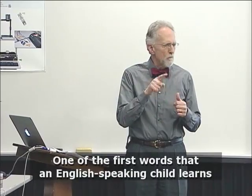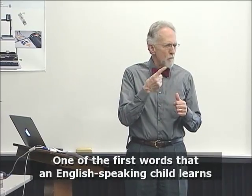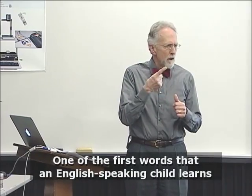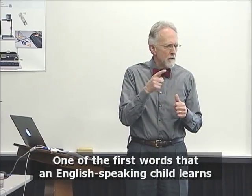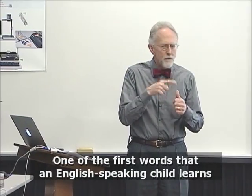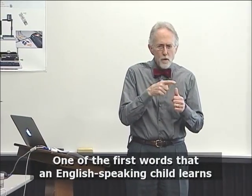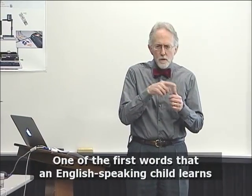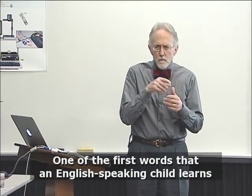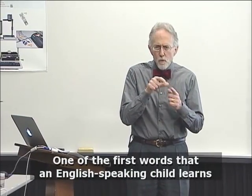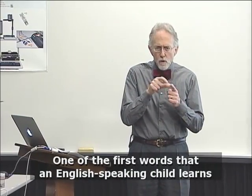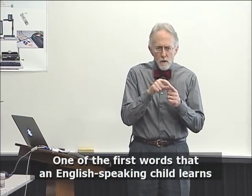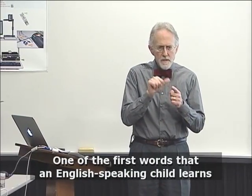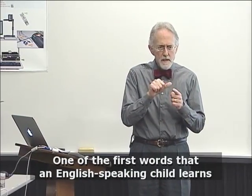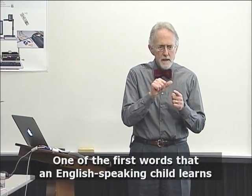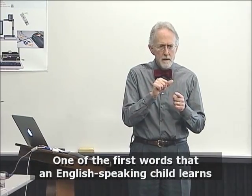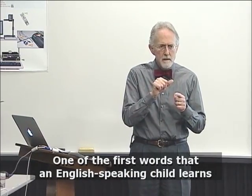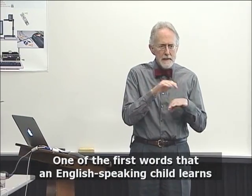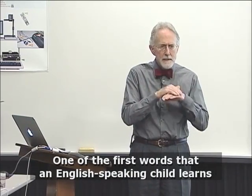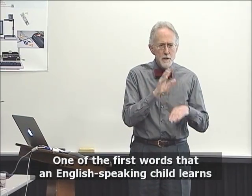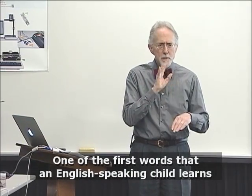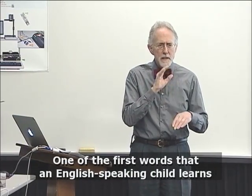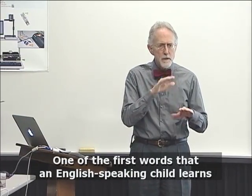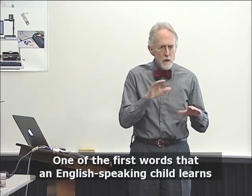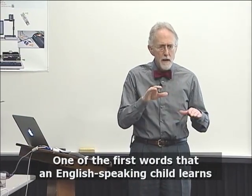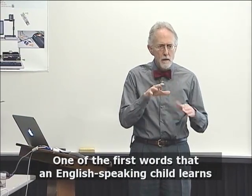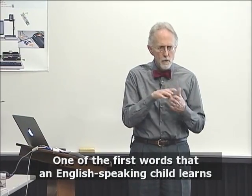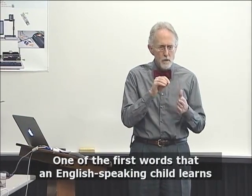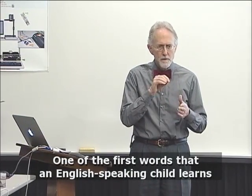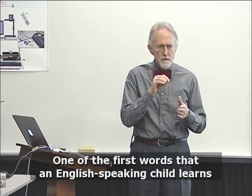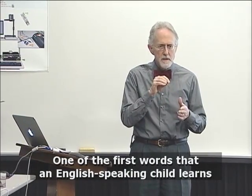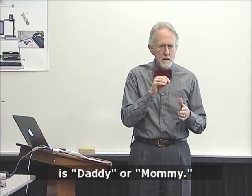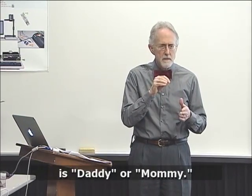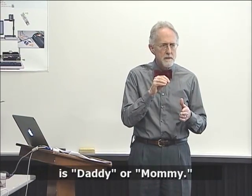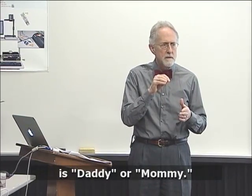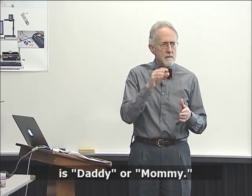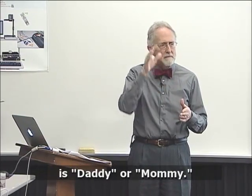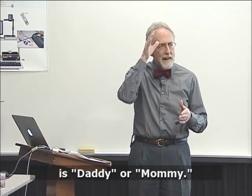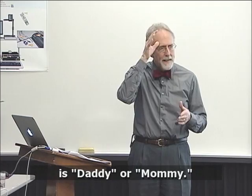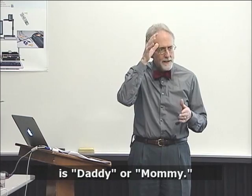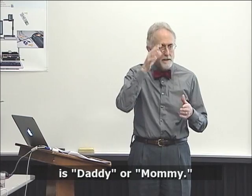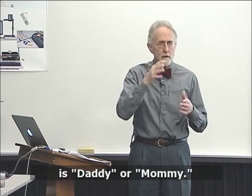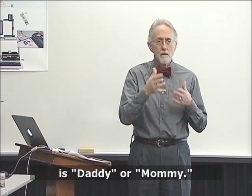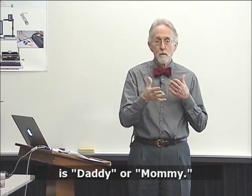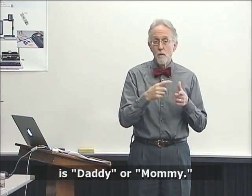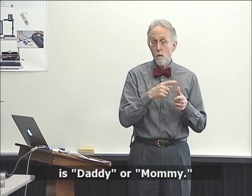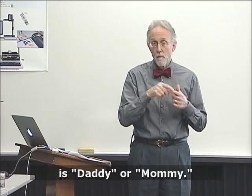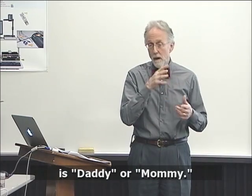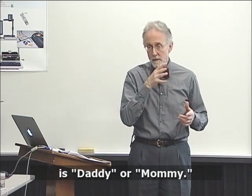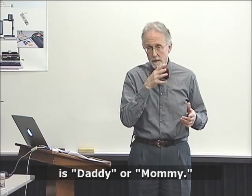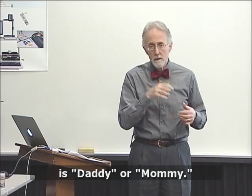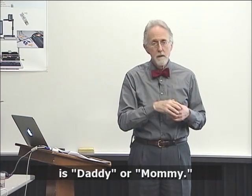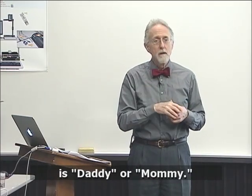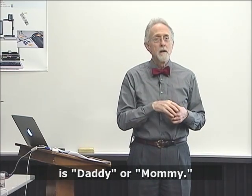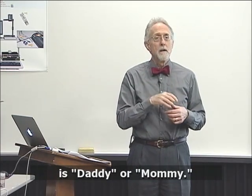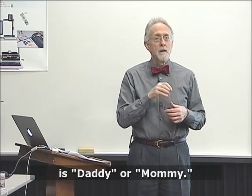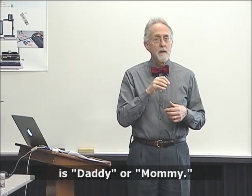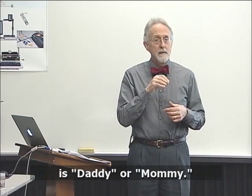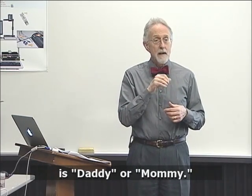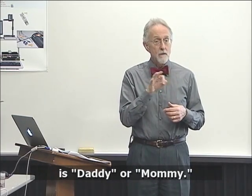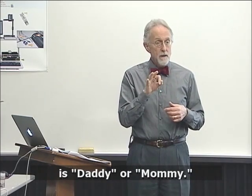One of the first words that an English-speaking child learns is daddy or mommy. Now,